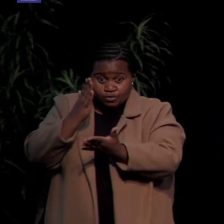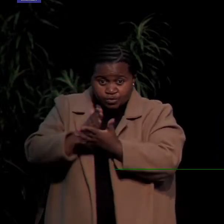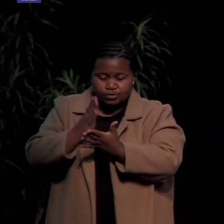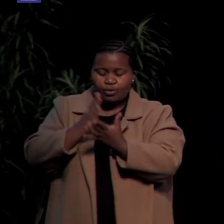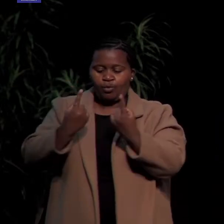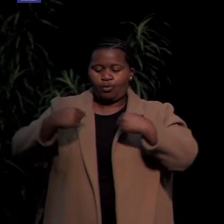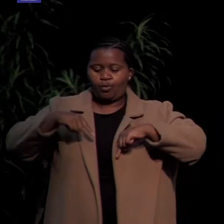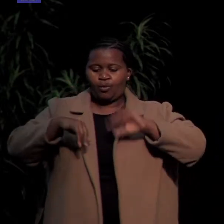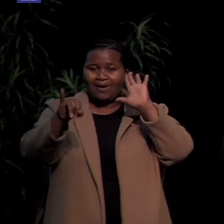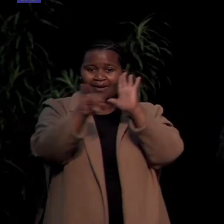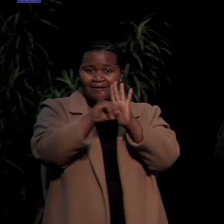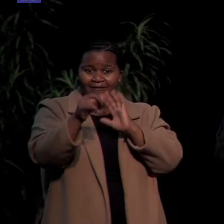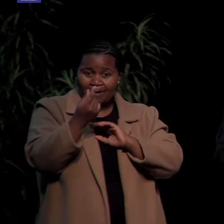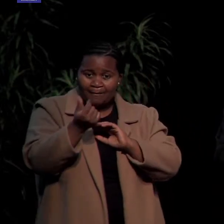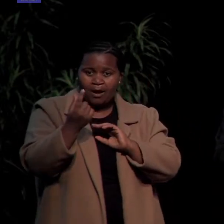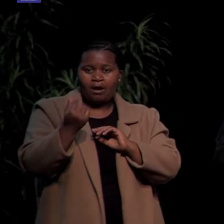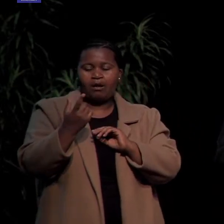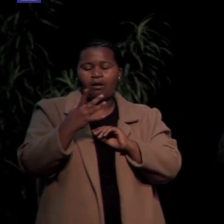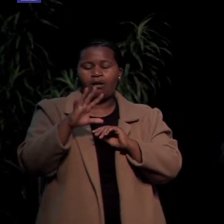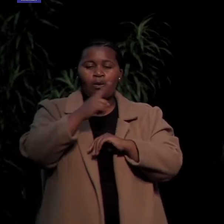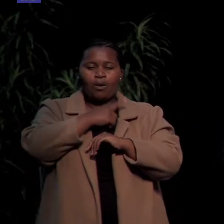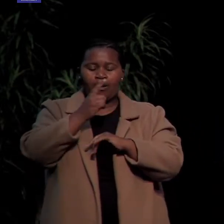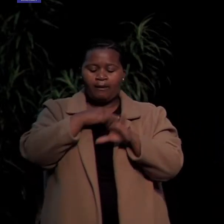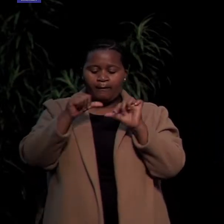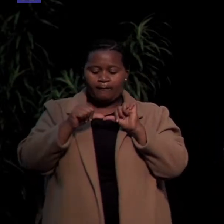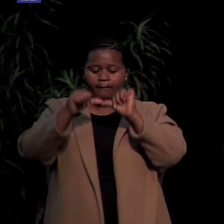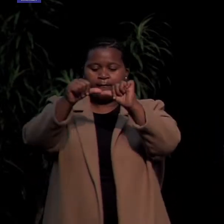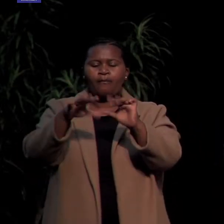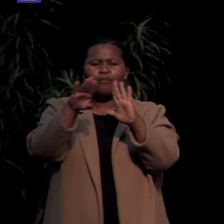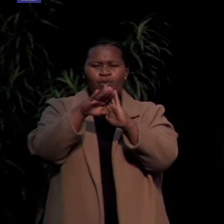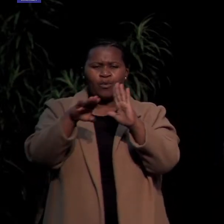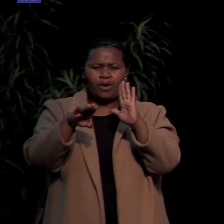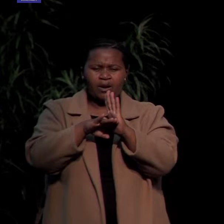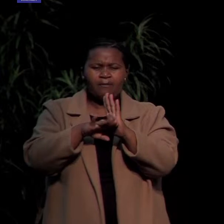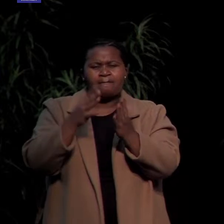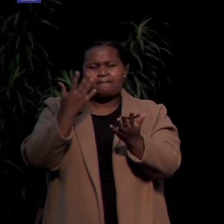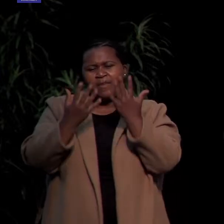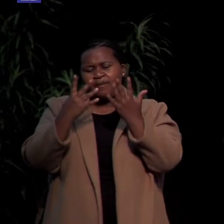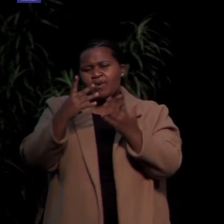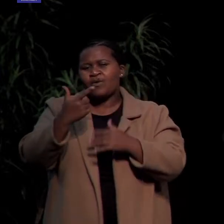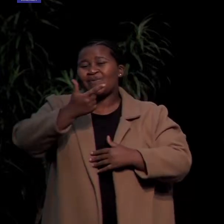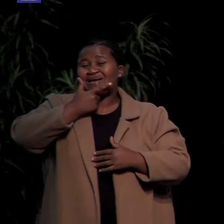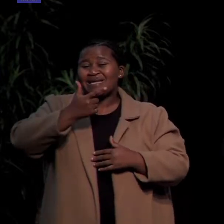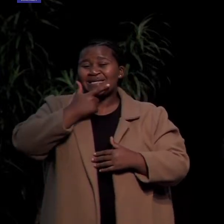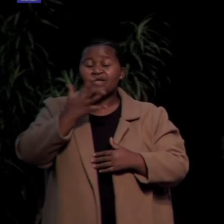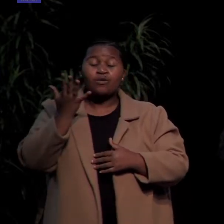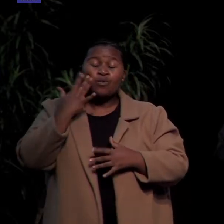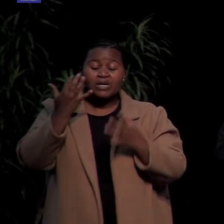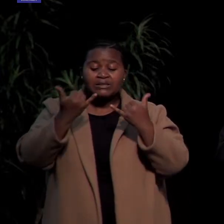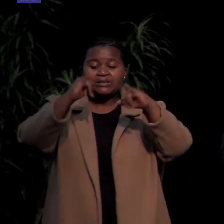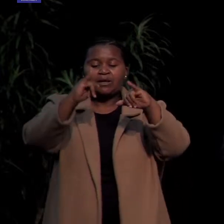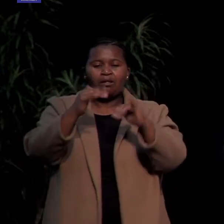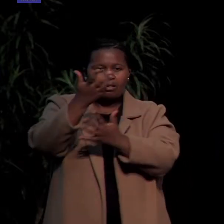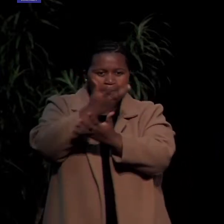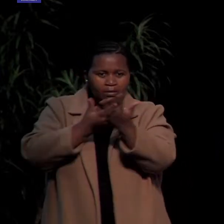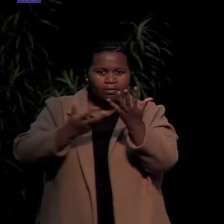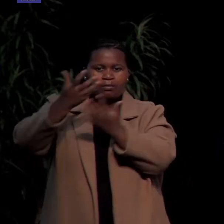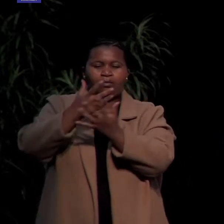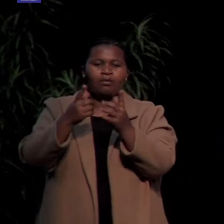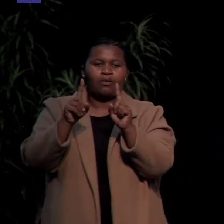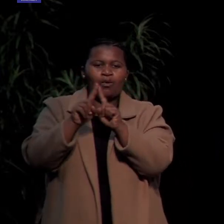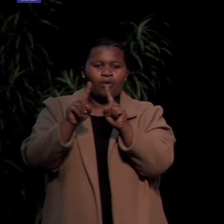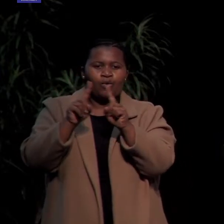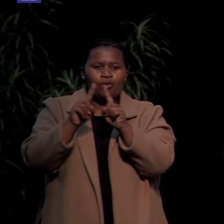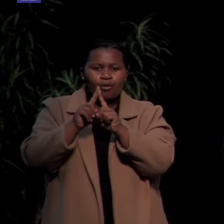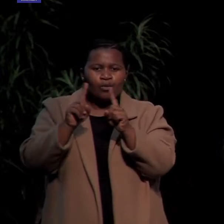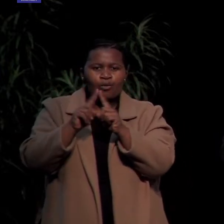we identify this money so that we can continue with the program at least to December, whilst we are still negotiating and also engaging